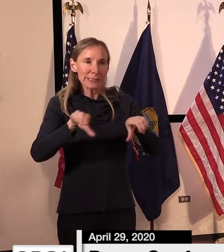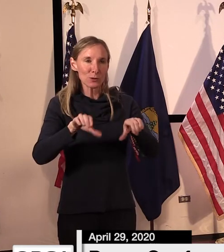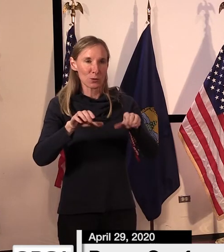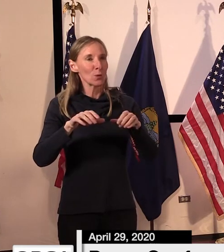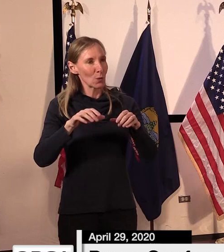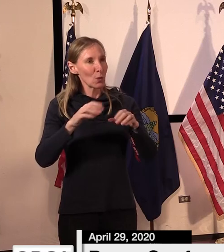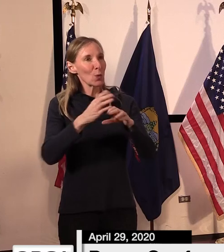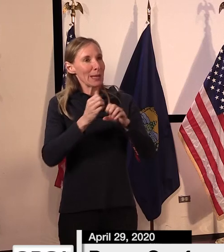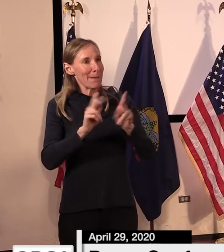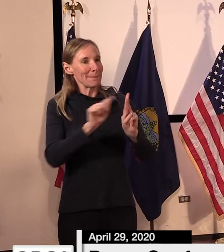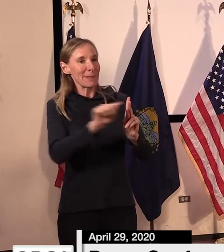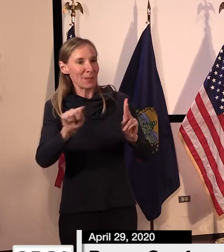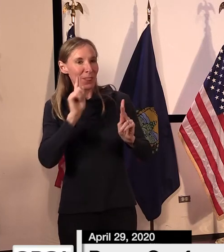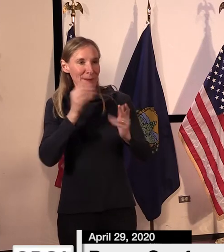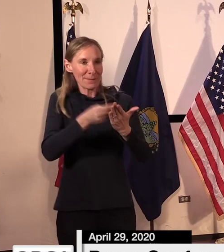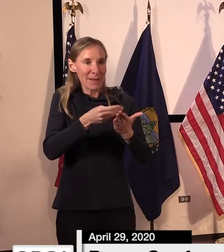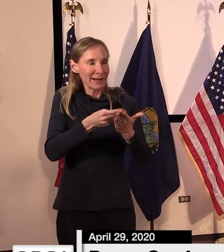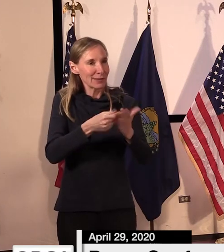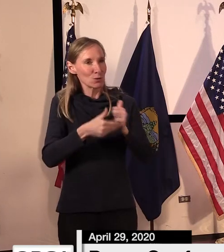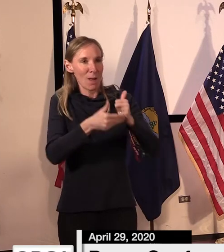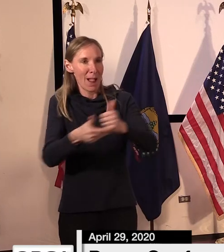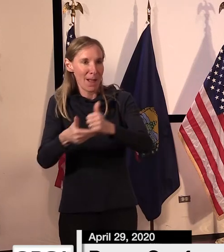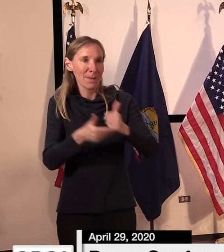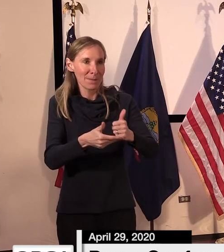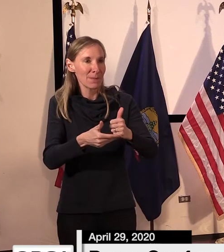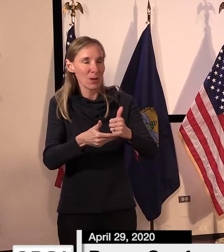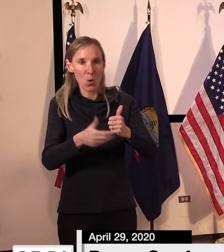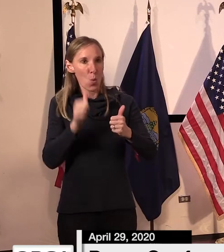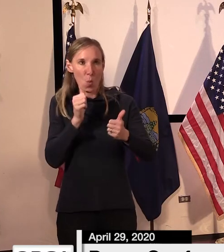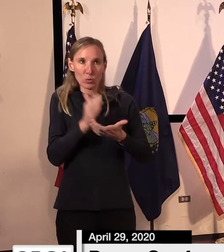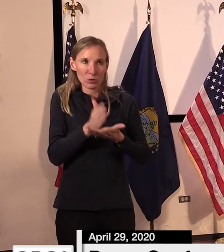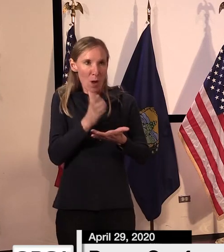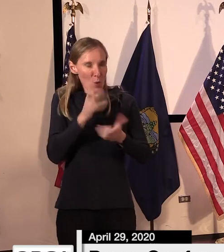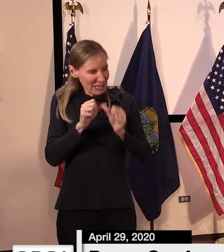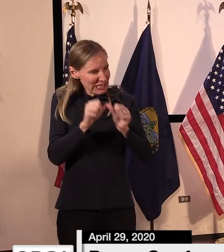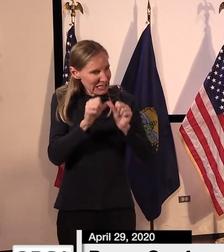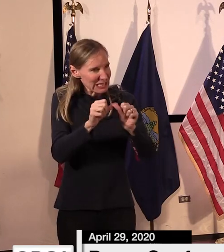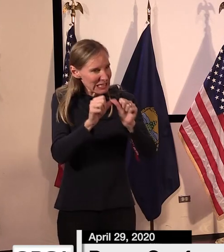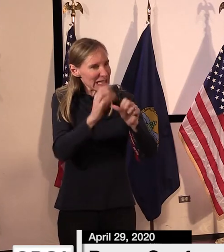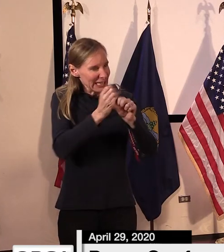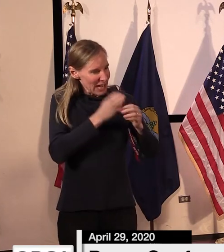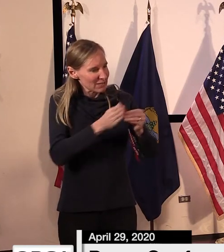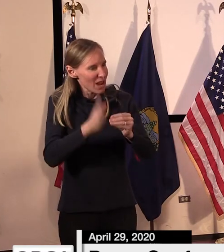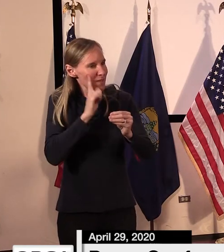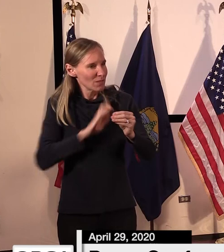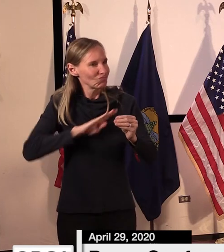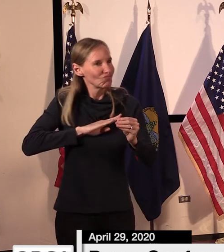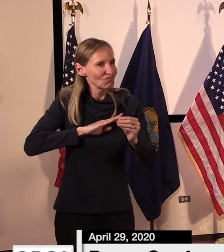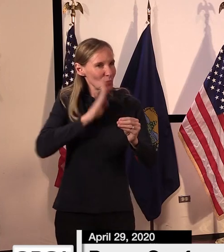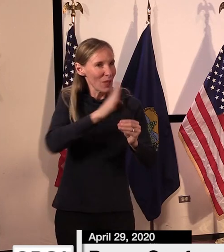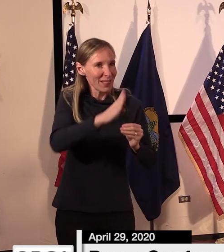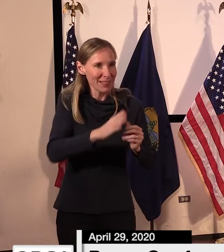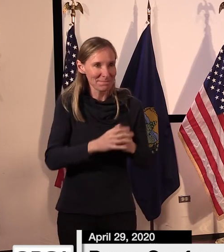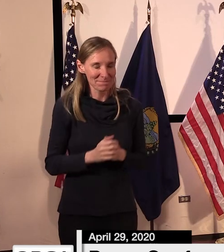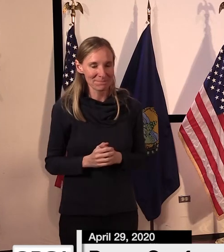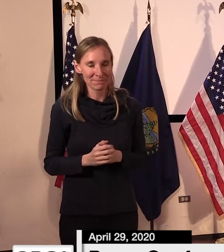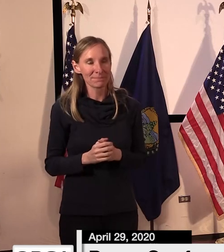we won't stop until that's done. So with that, we'll go on to today's